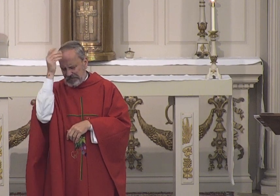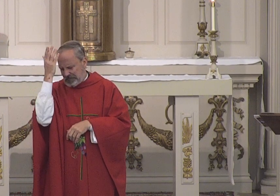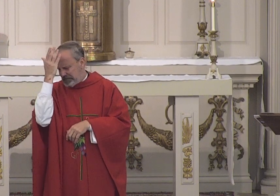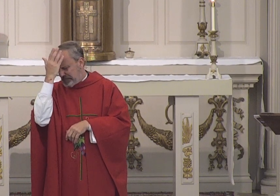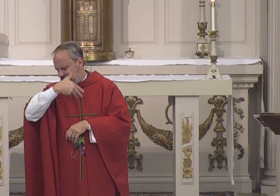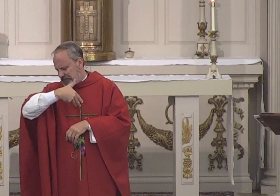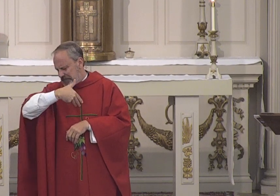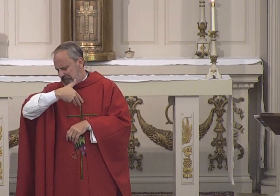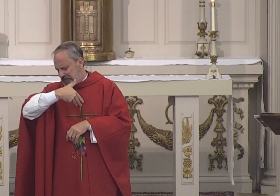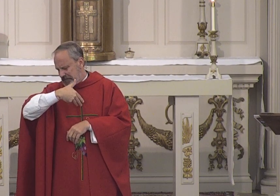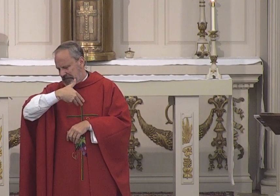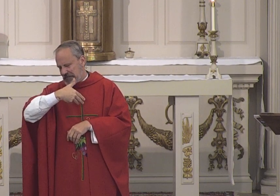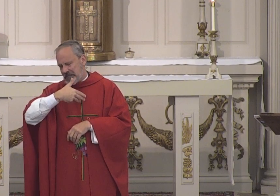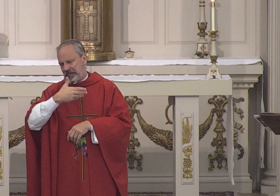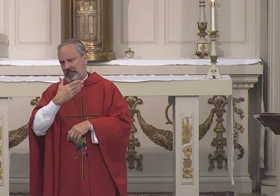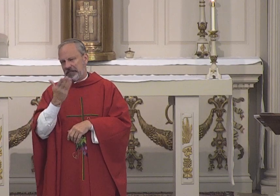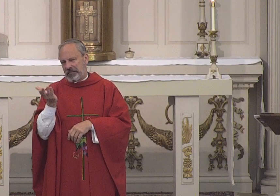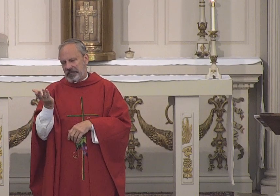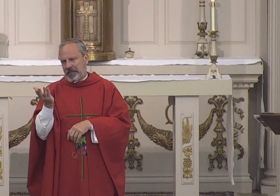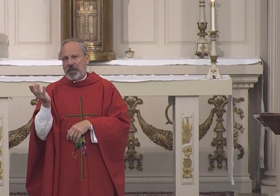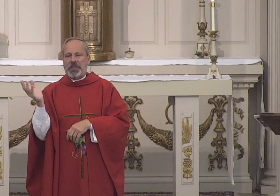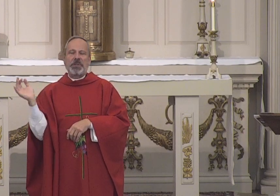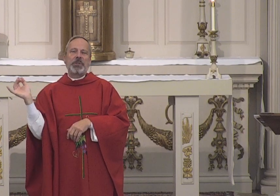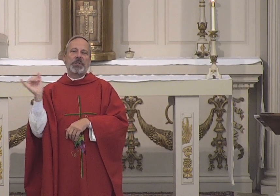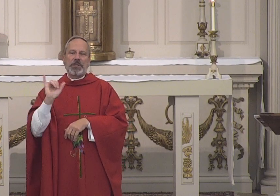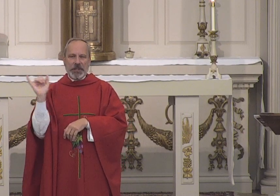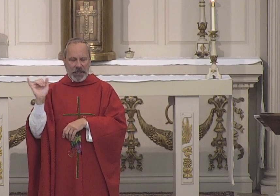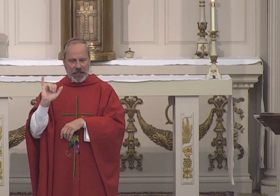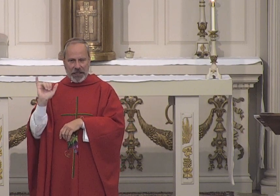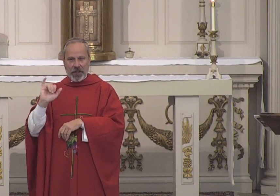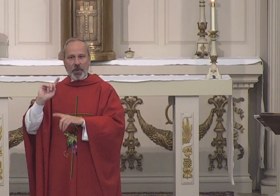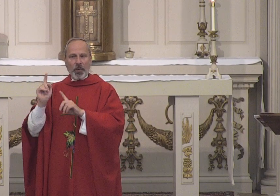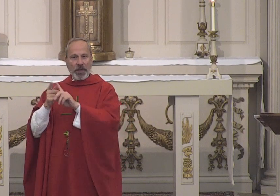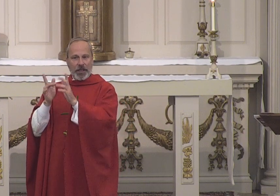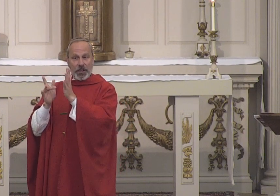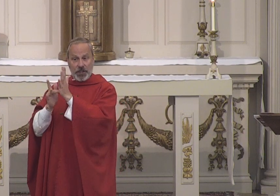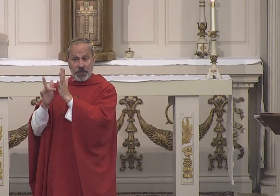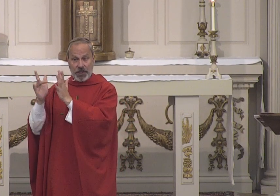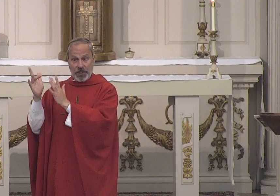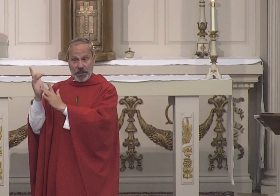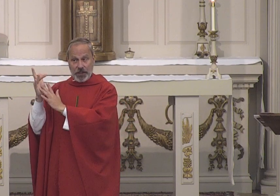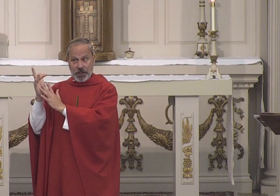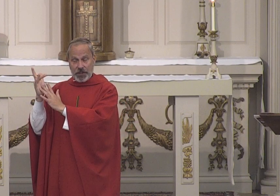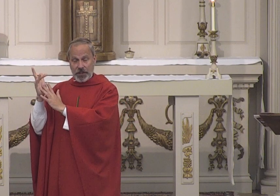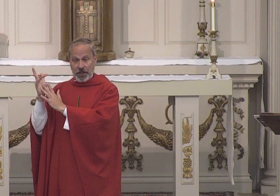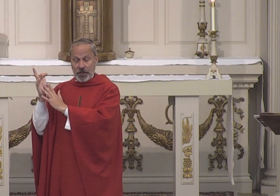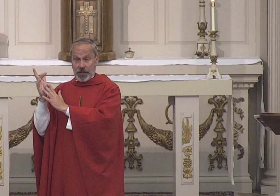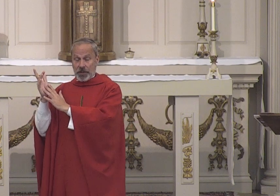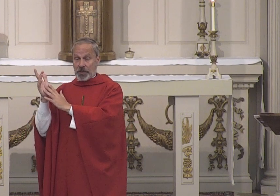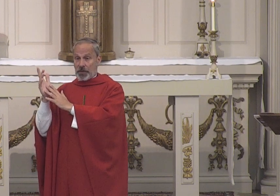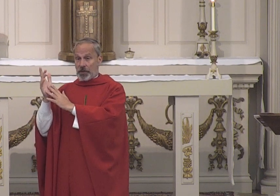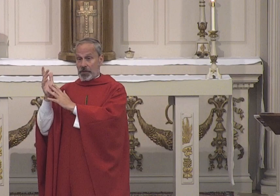discontent and their stubbornness and willingly overlooking all the wonderful things God gives us,